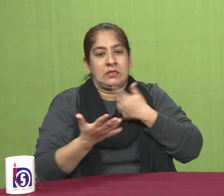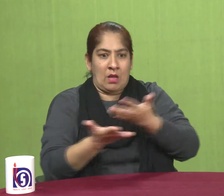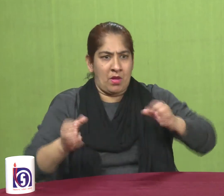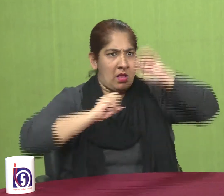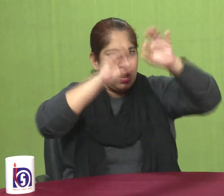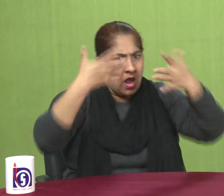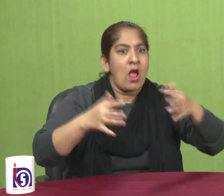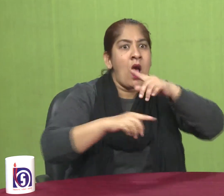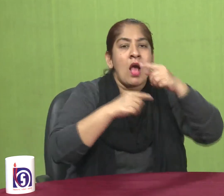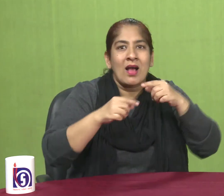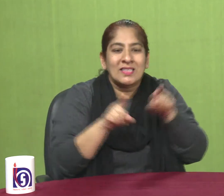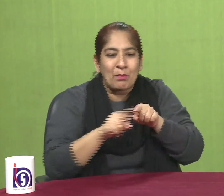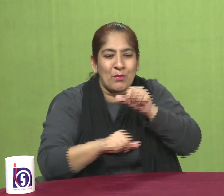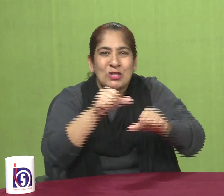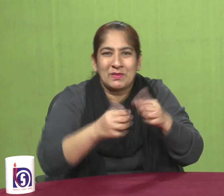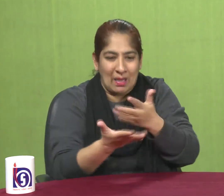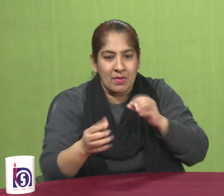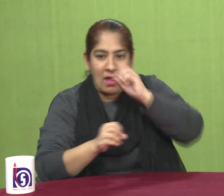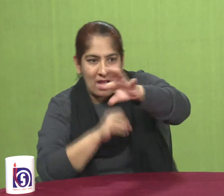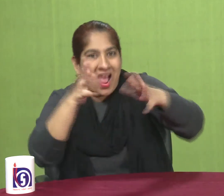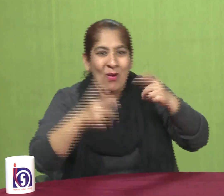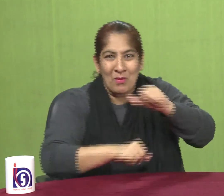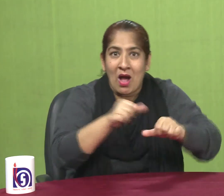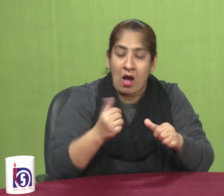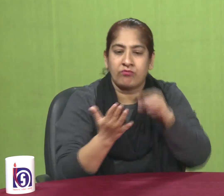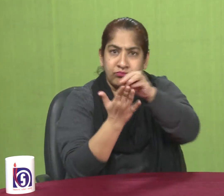is always issued for the process.